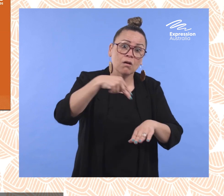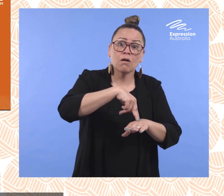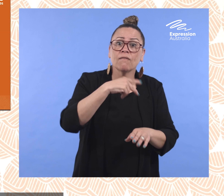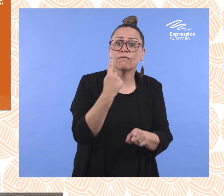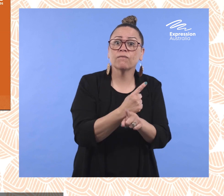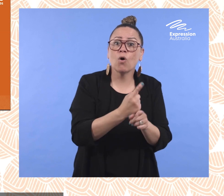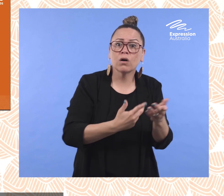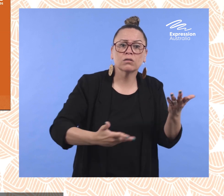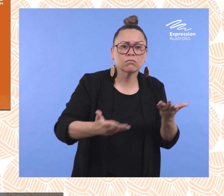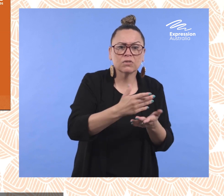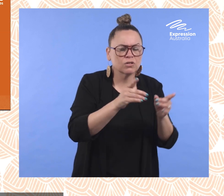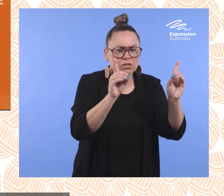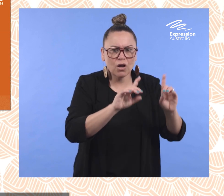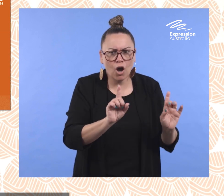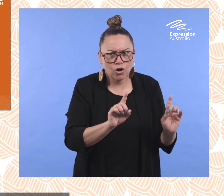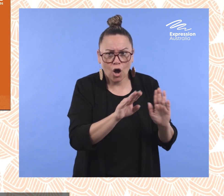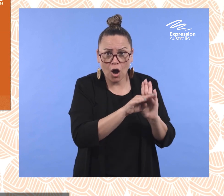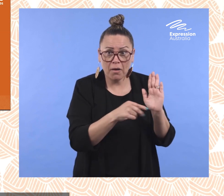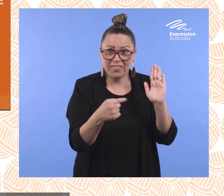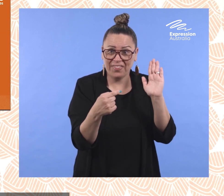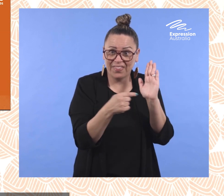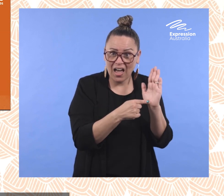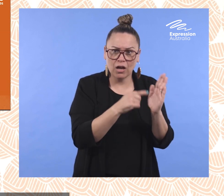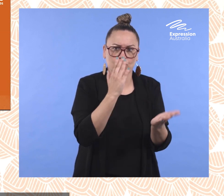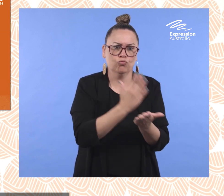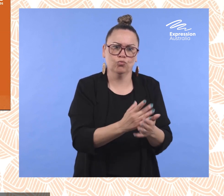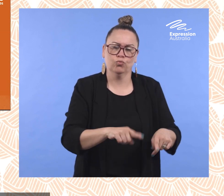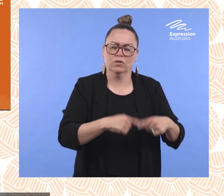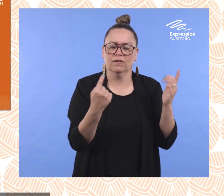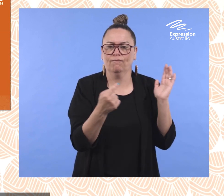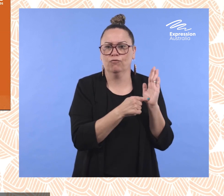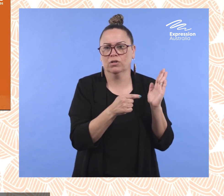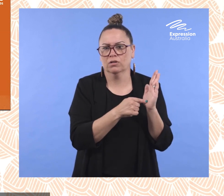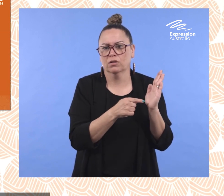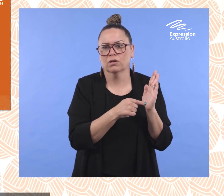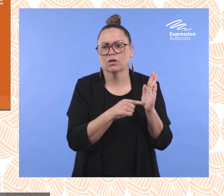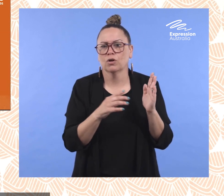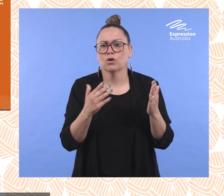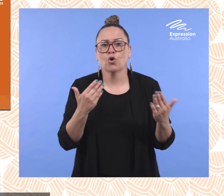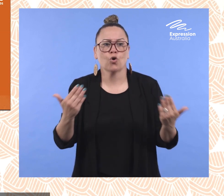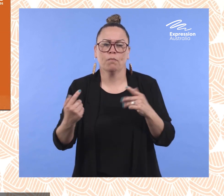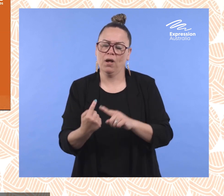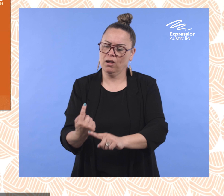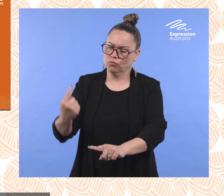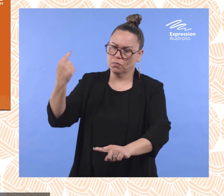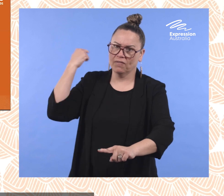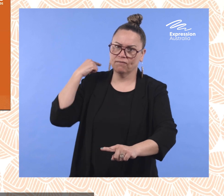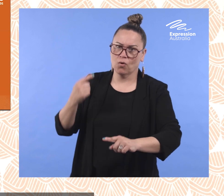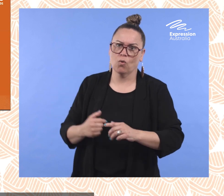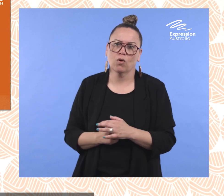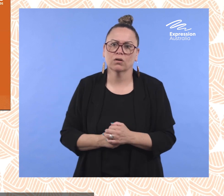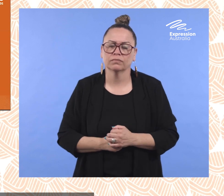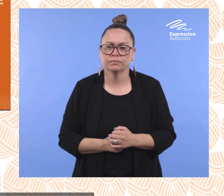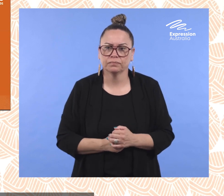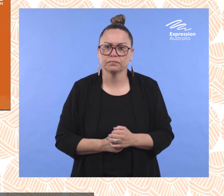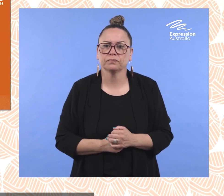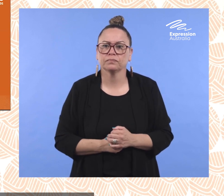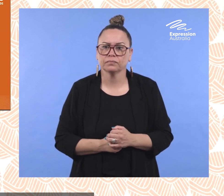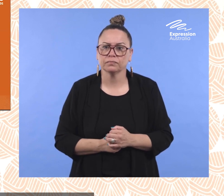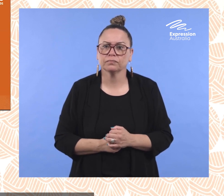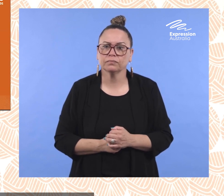design principles, that is remarkably different to anything before, and pretty